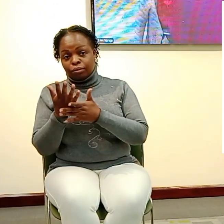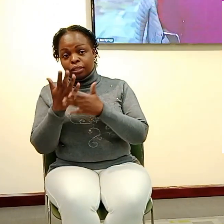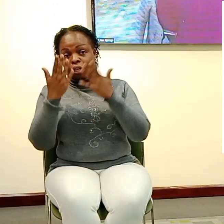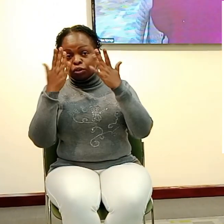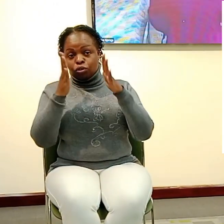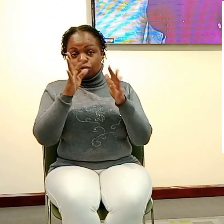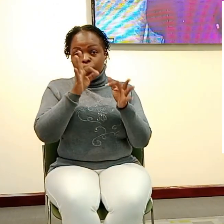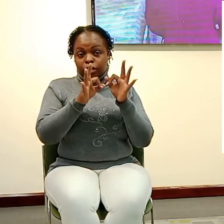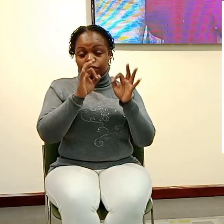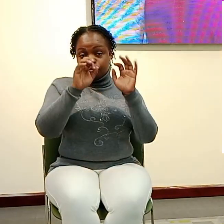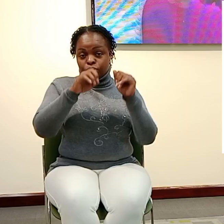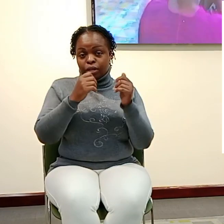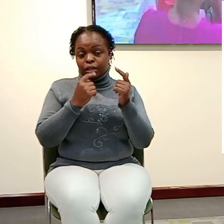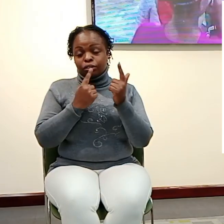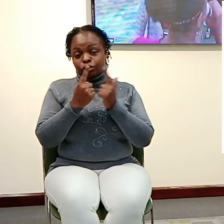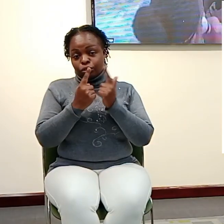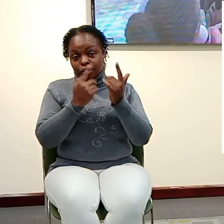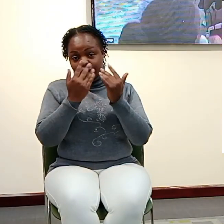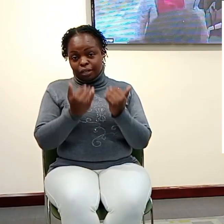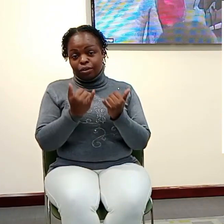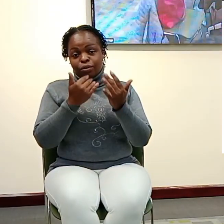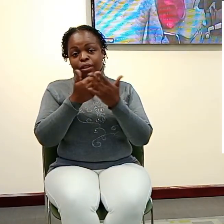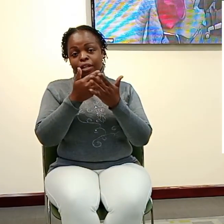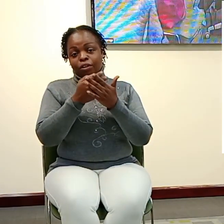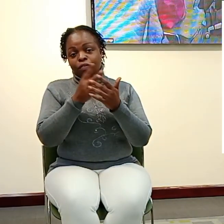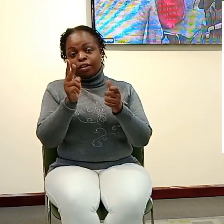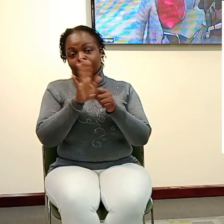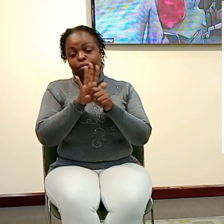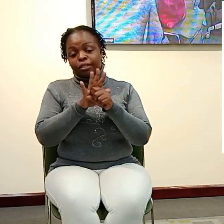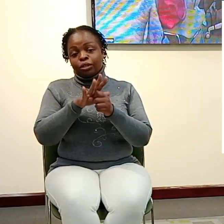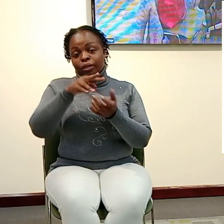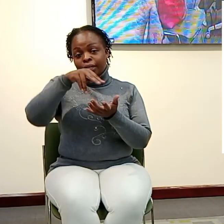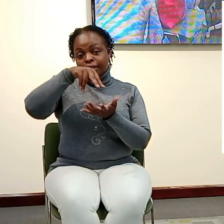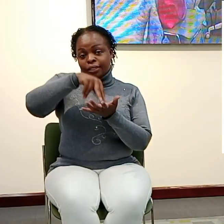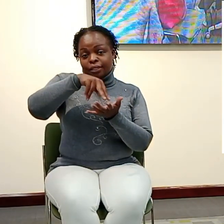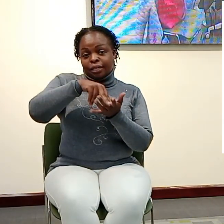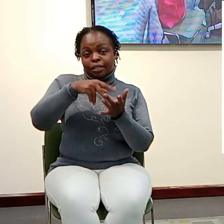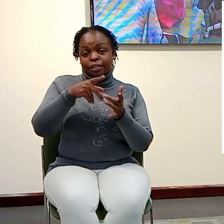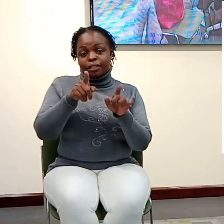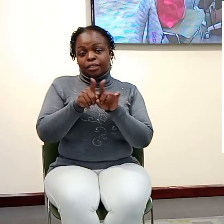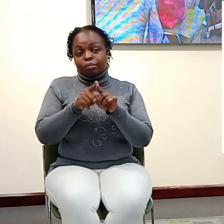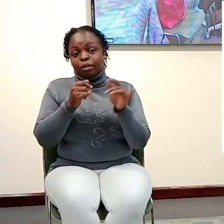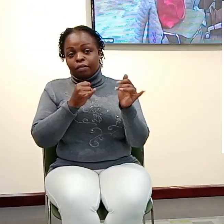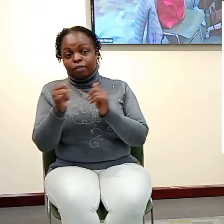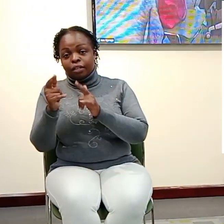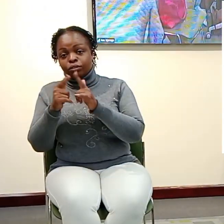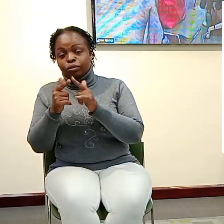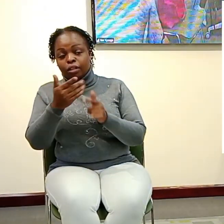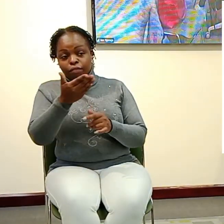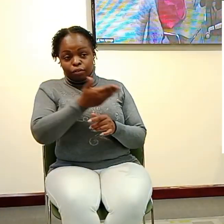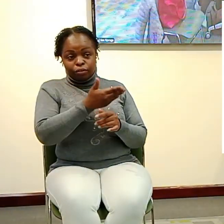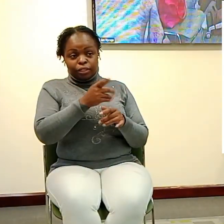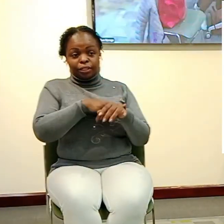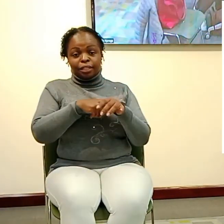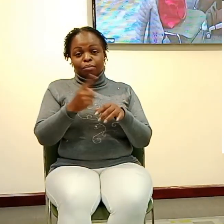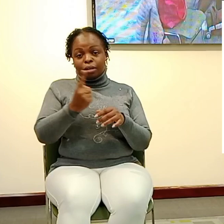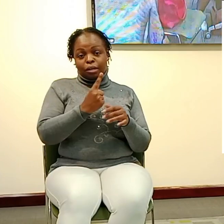now. Thank you very much. So let us stand up and invite him to the front as he comes to give his remarks.